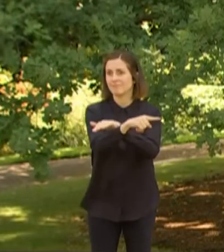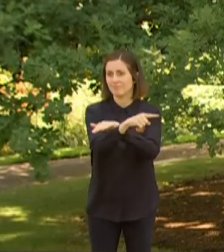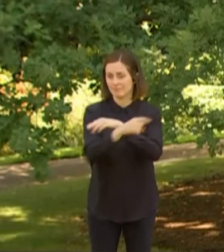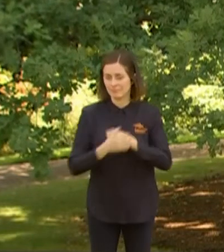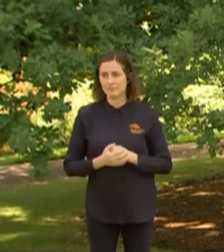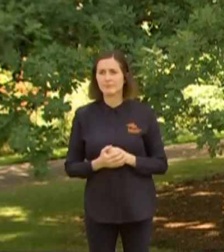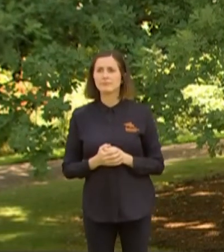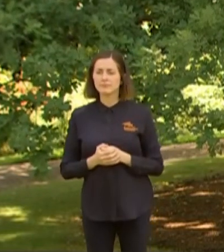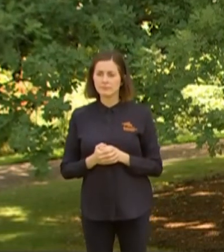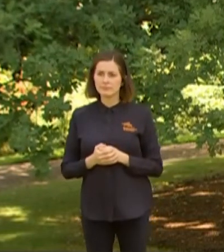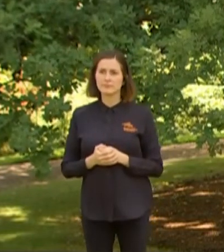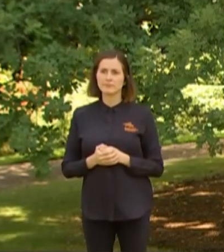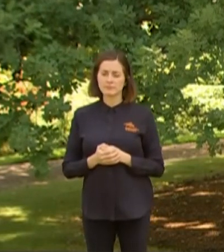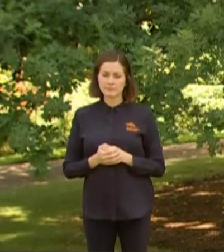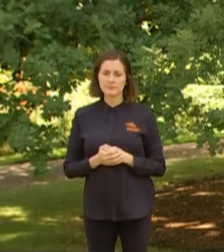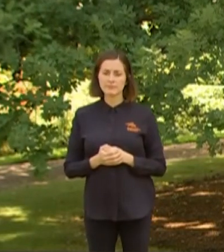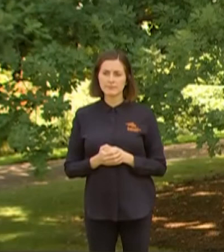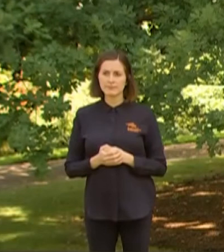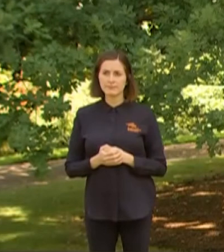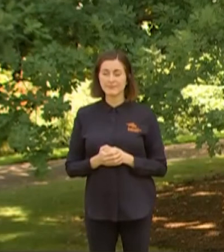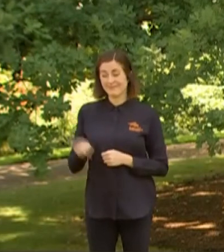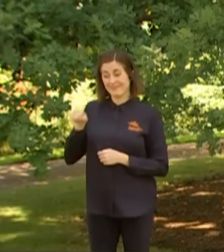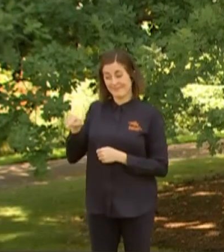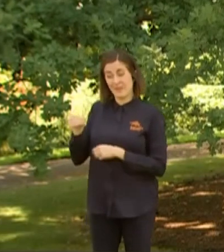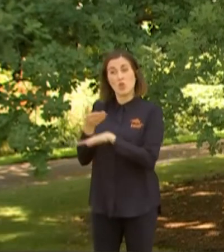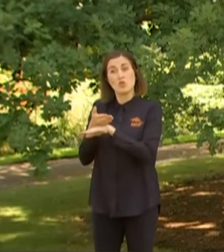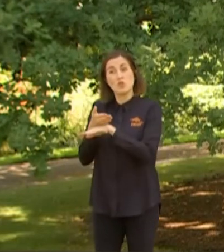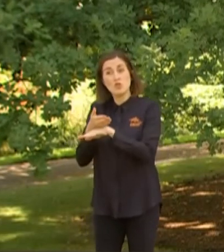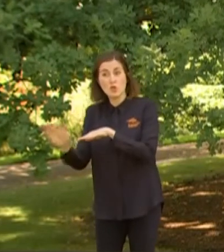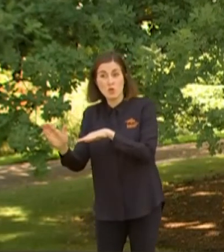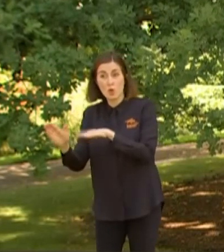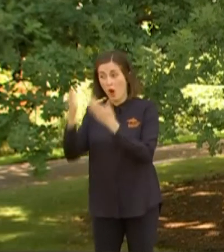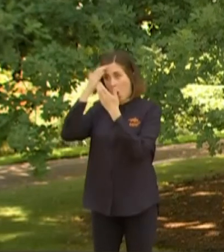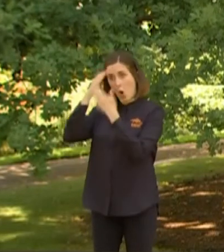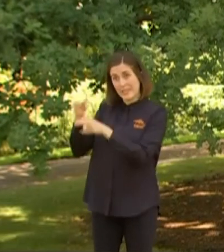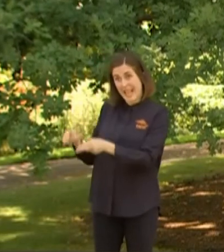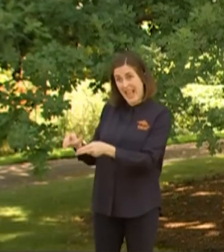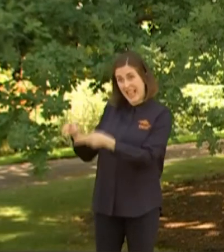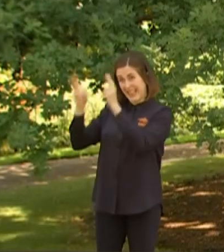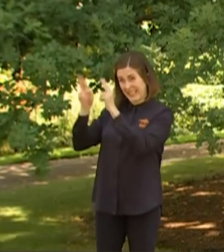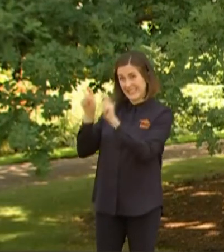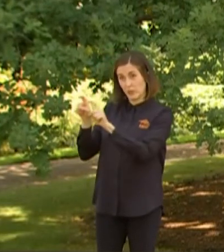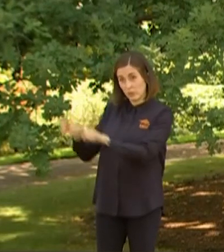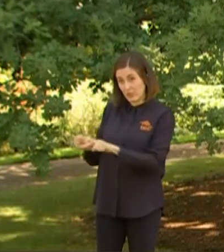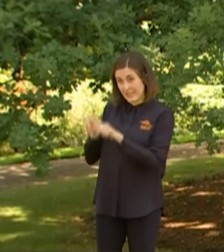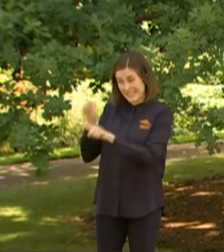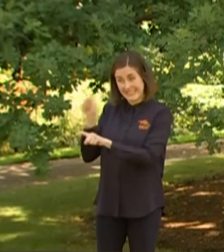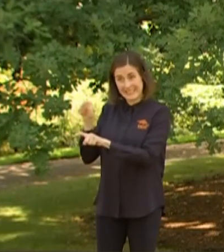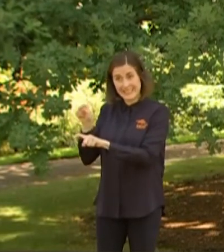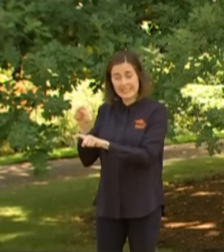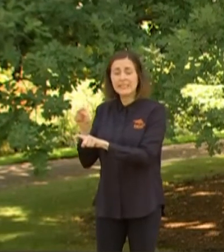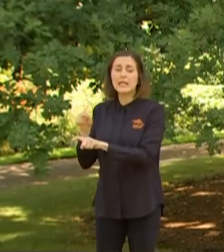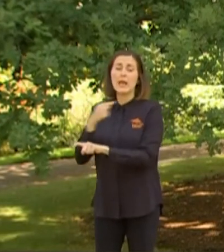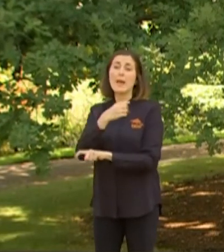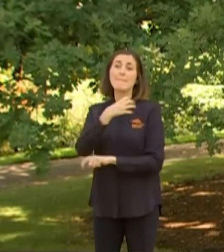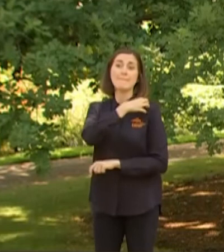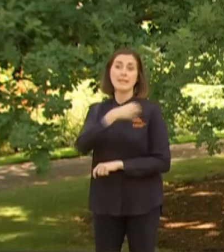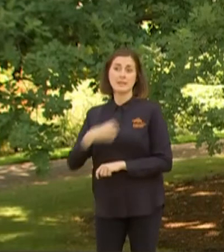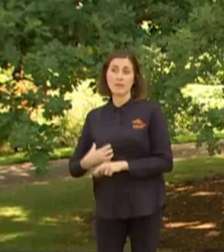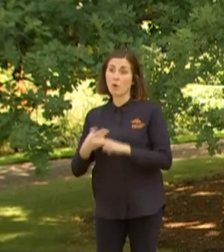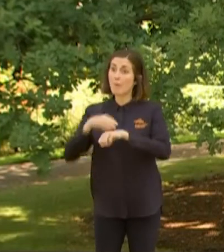make is that part of this now reset and fresh program, the Minister for Police and